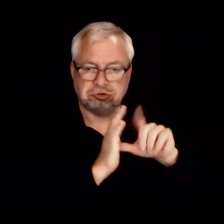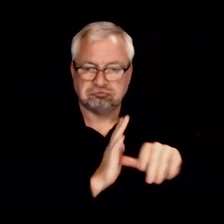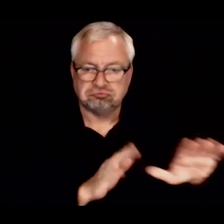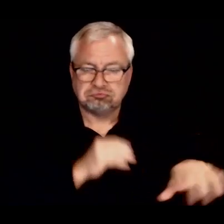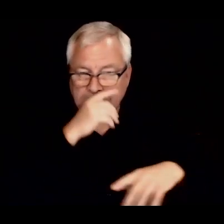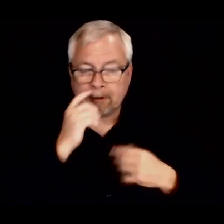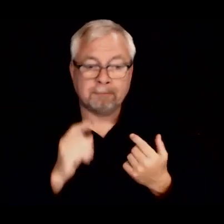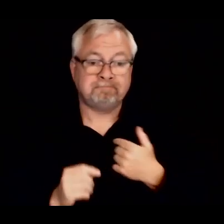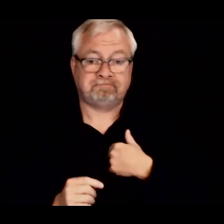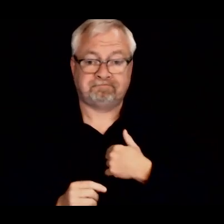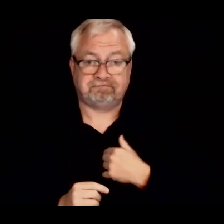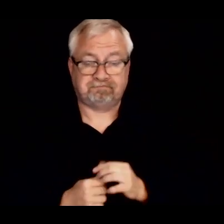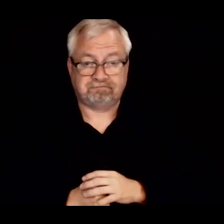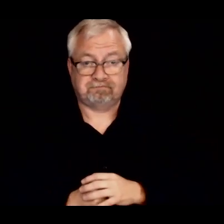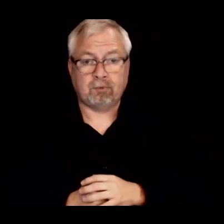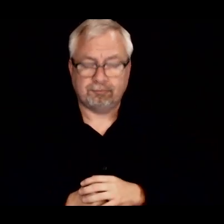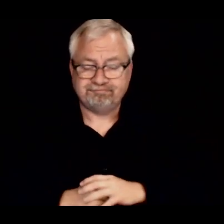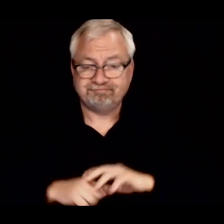Very much